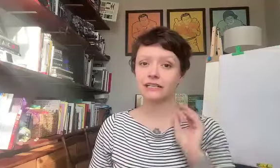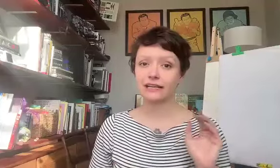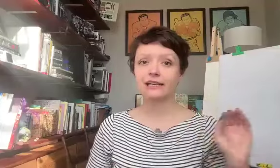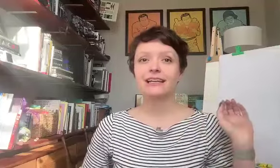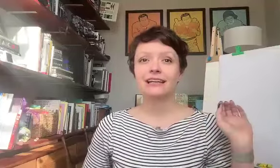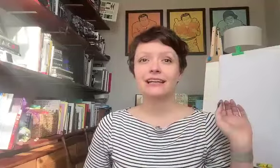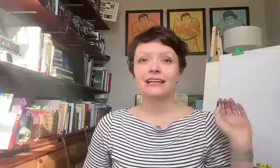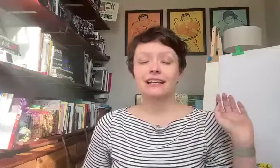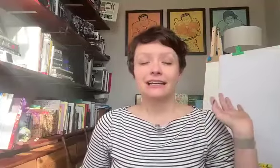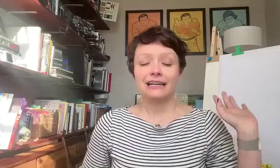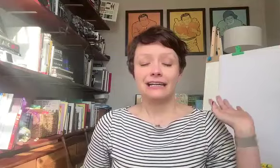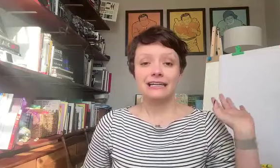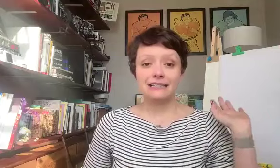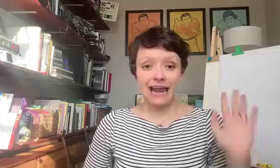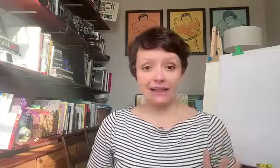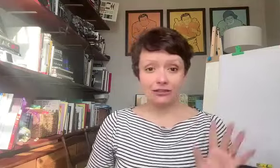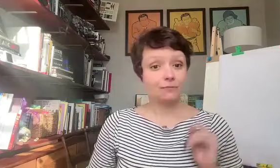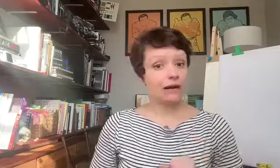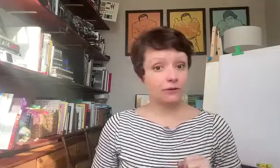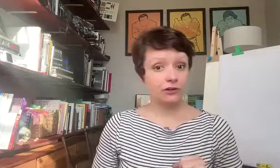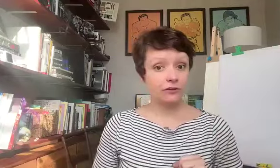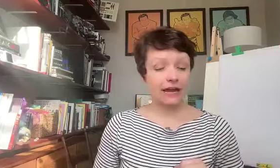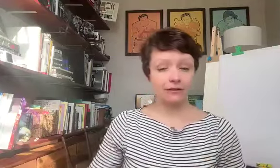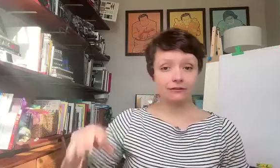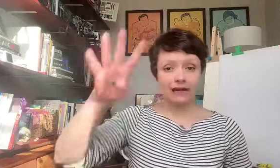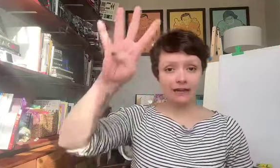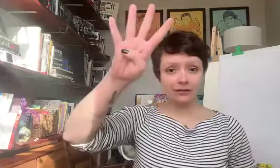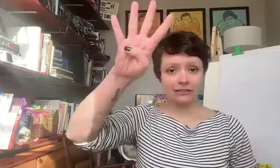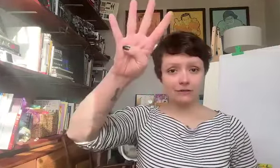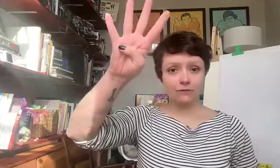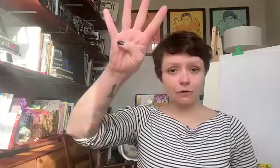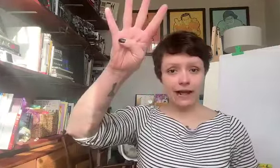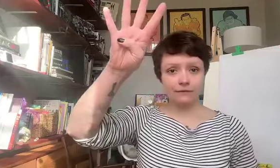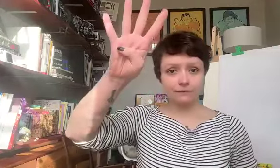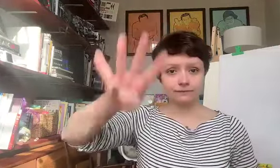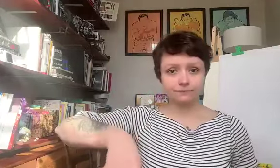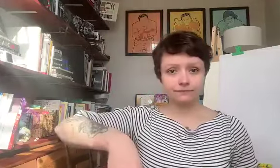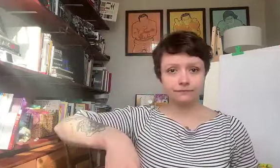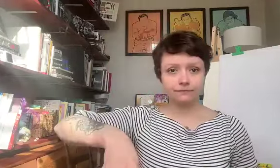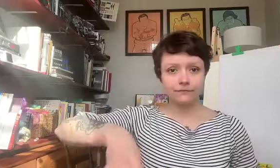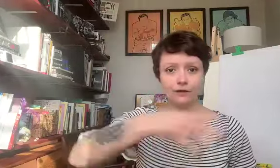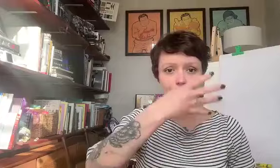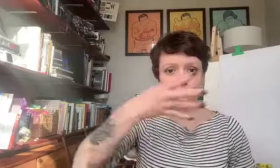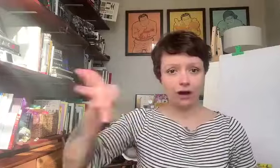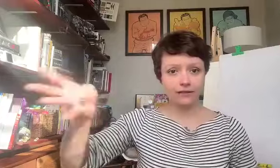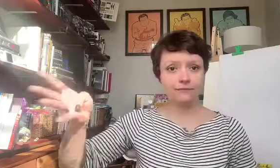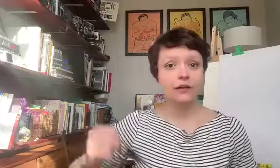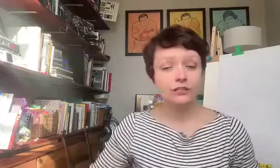originally is calendar, but I will show you calendar. Calendar is four down, four across. So if you